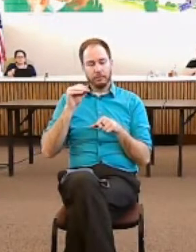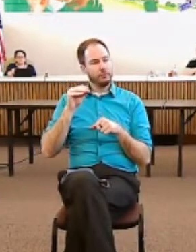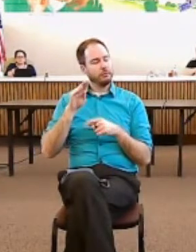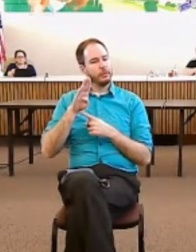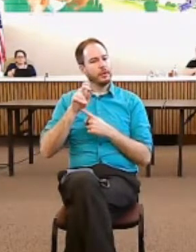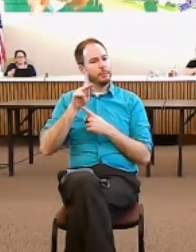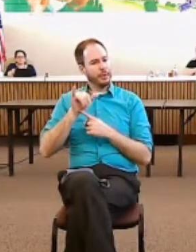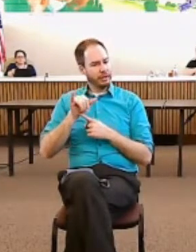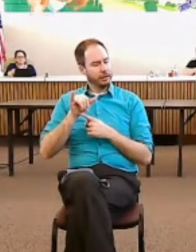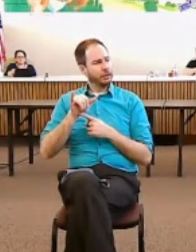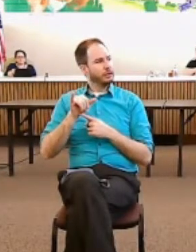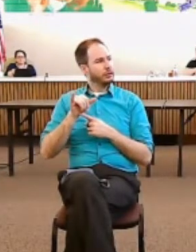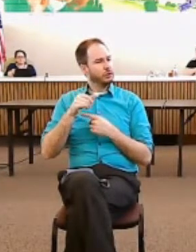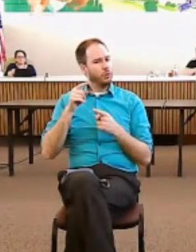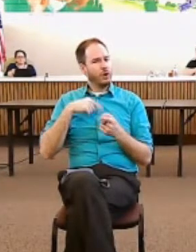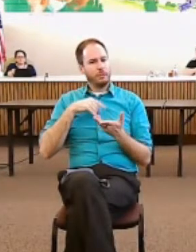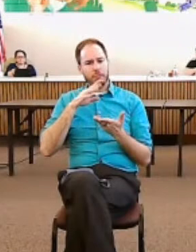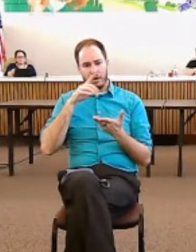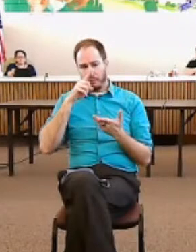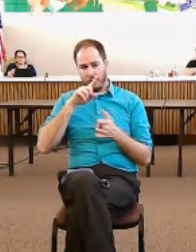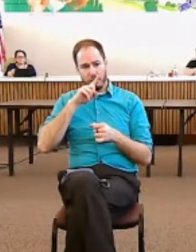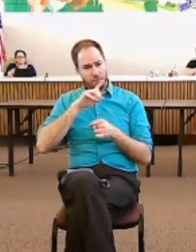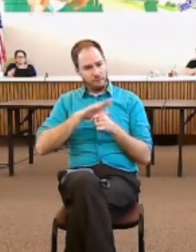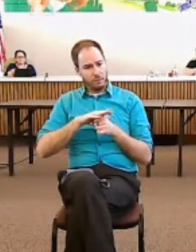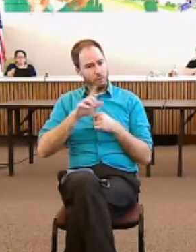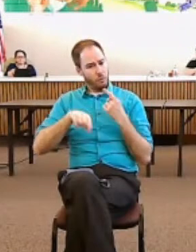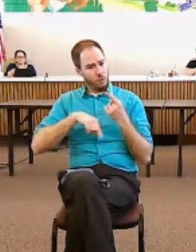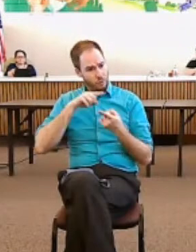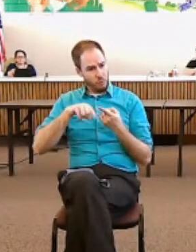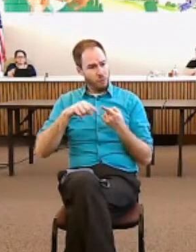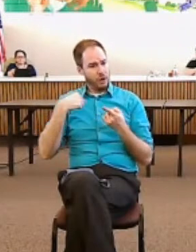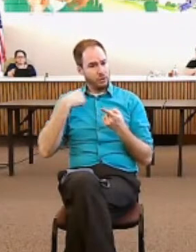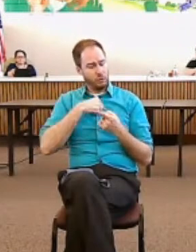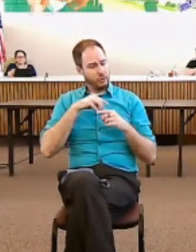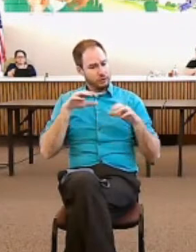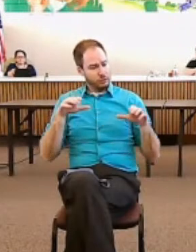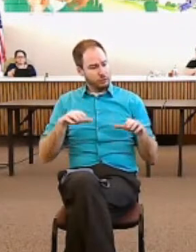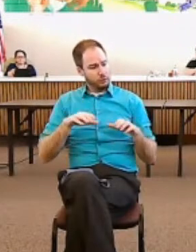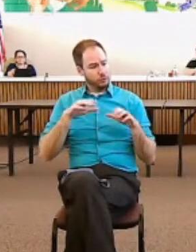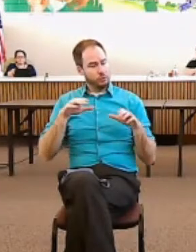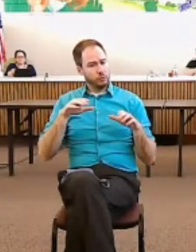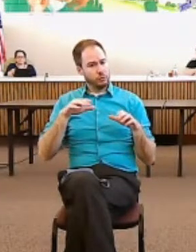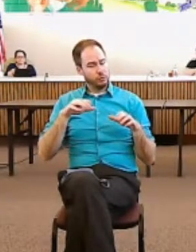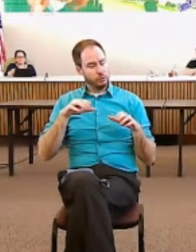Becky, while I'm talking, could you confirm when we did the